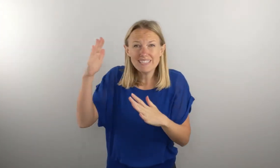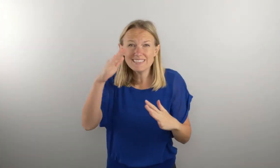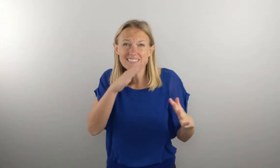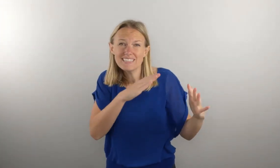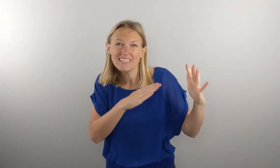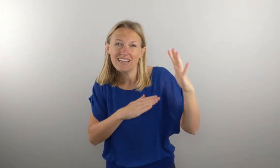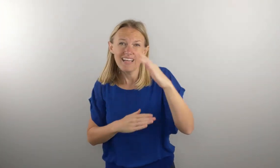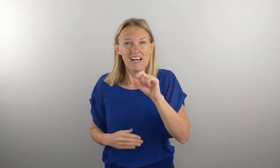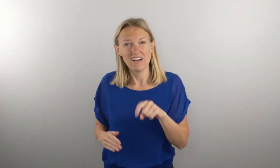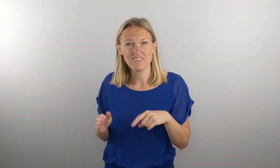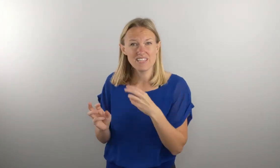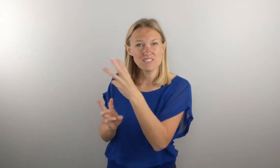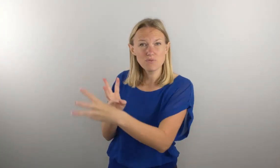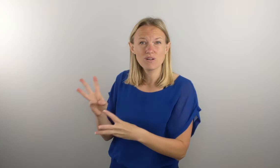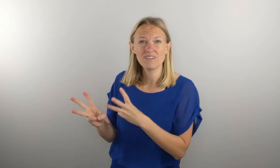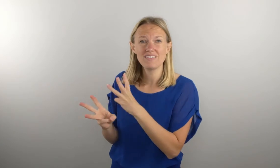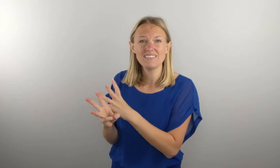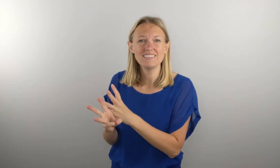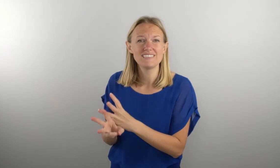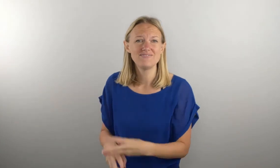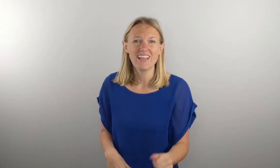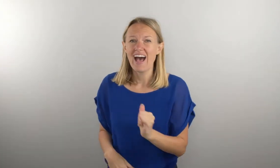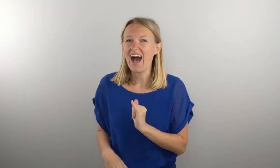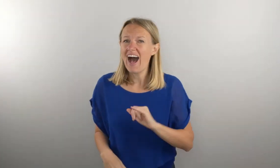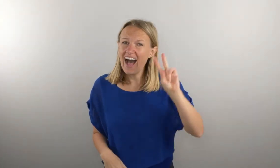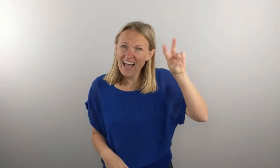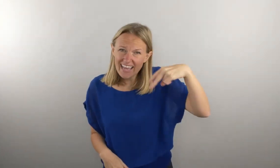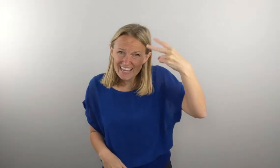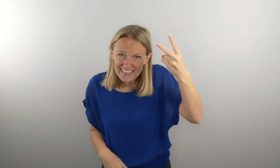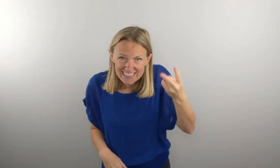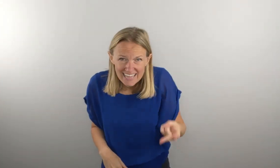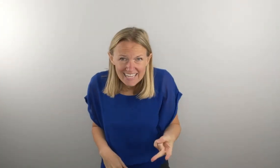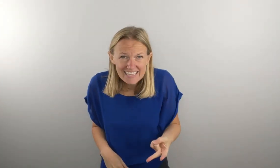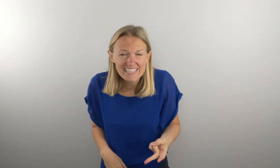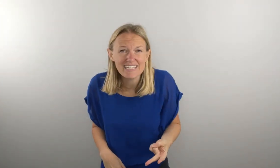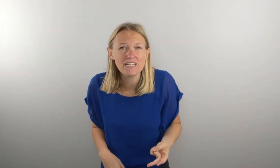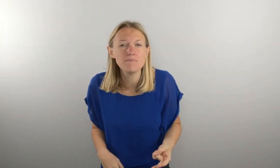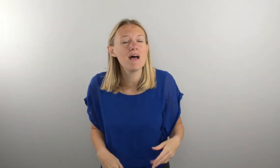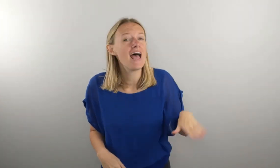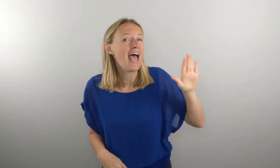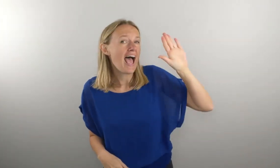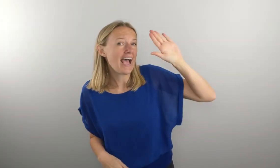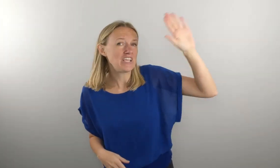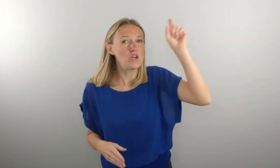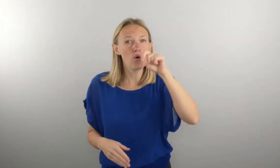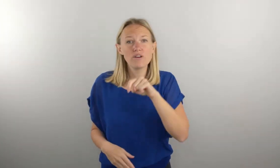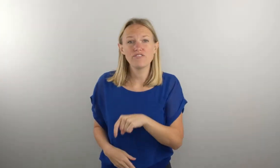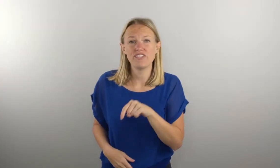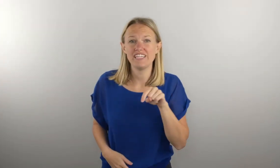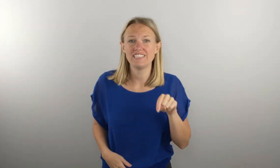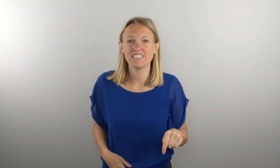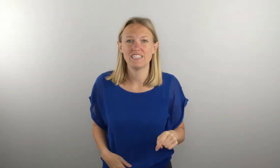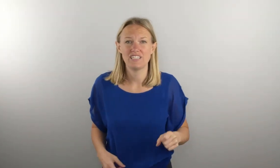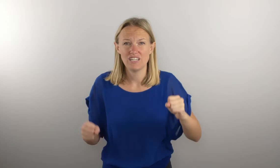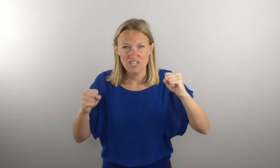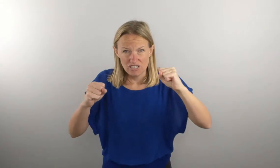worries of this world, I lay them at your feet,